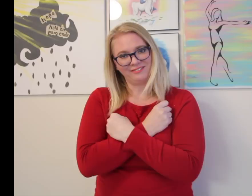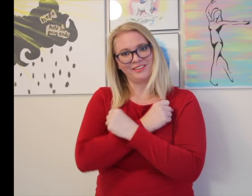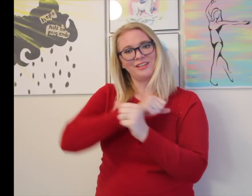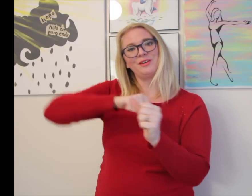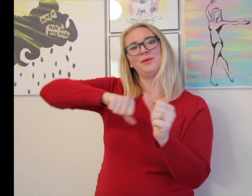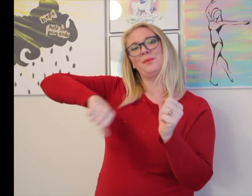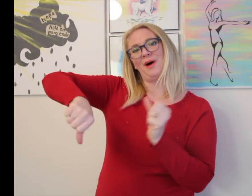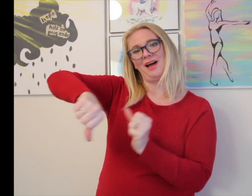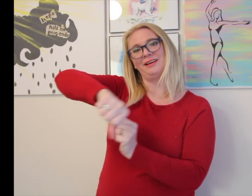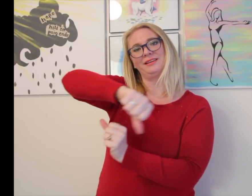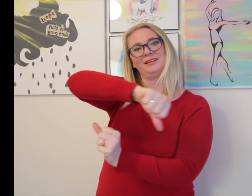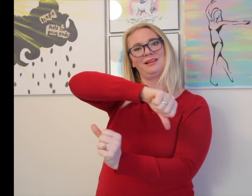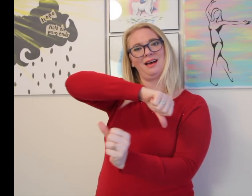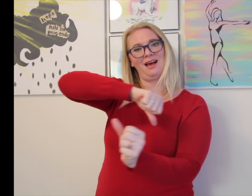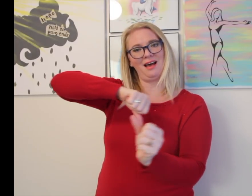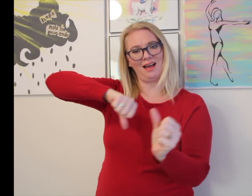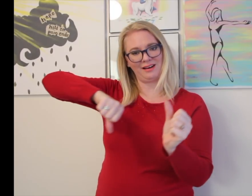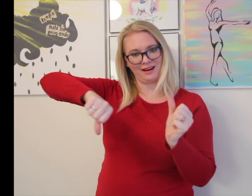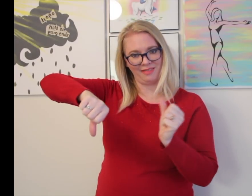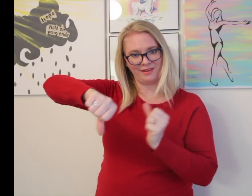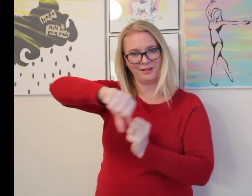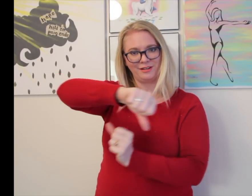love one another.